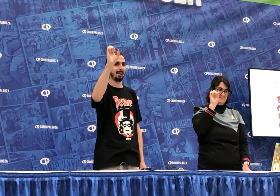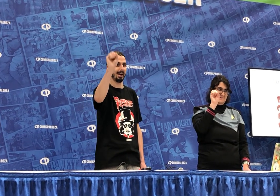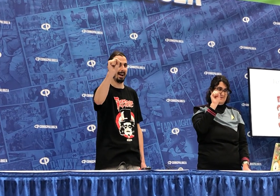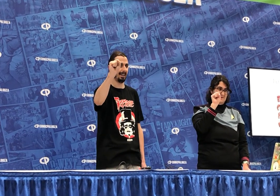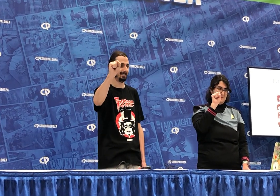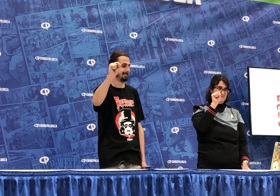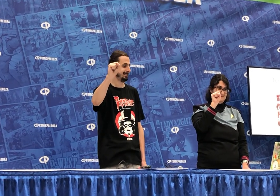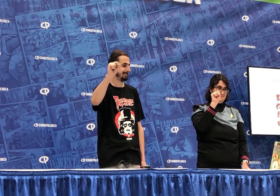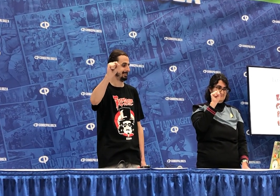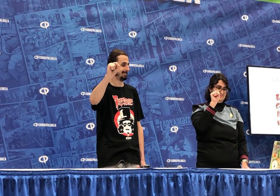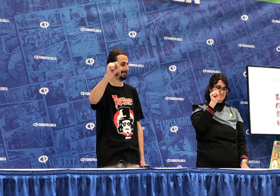S,